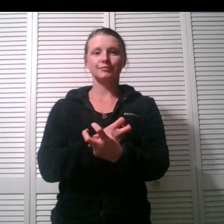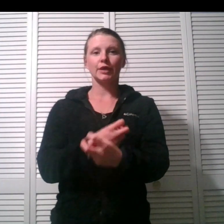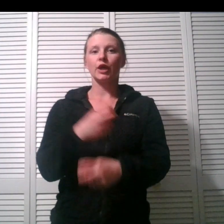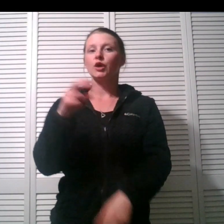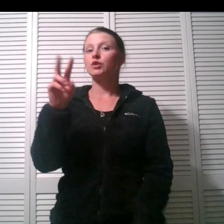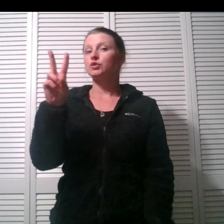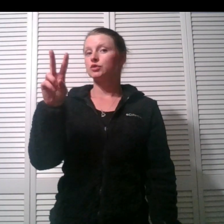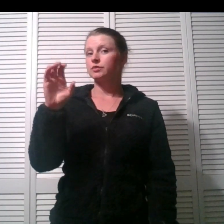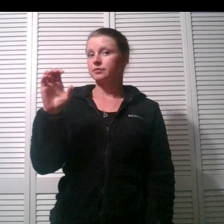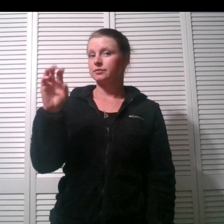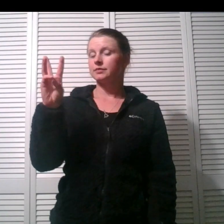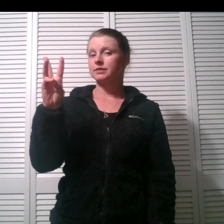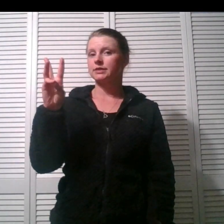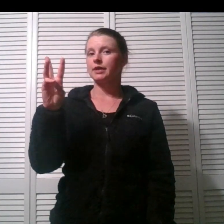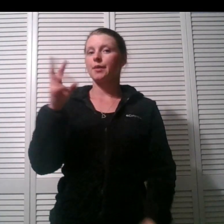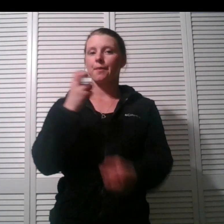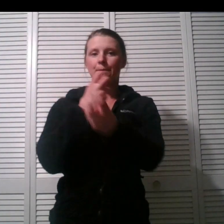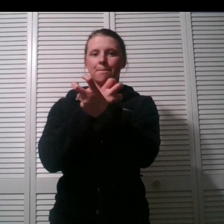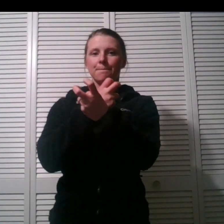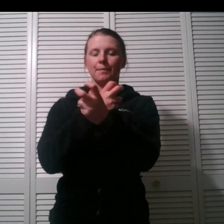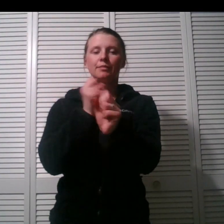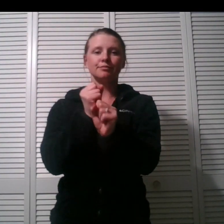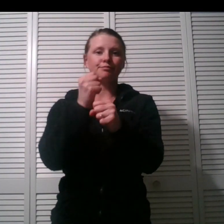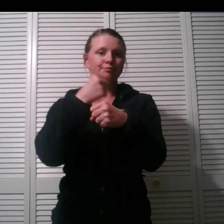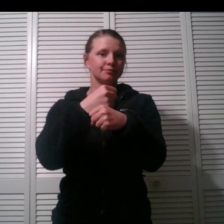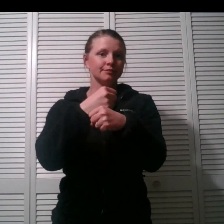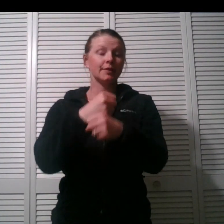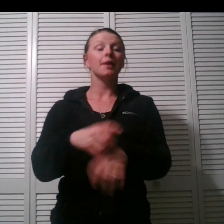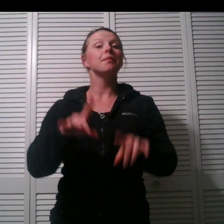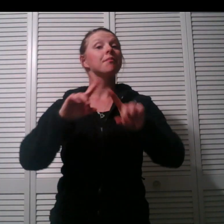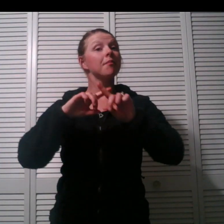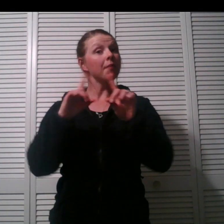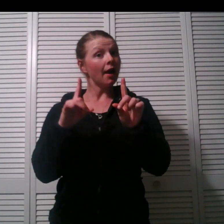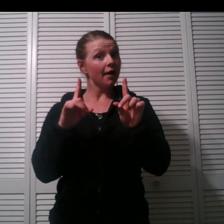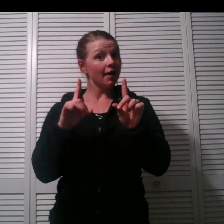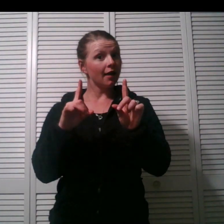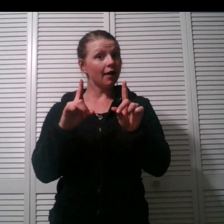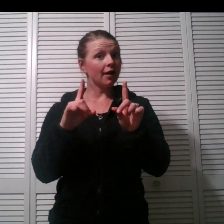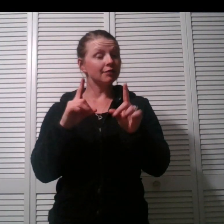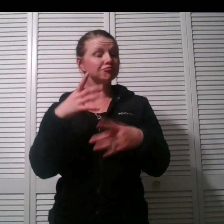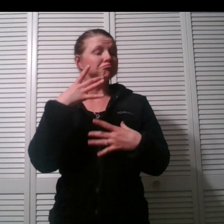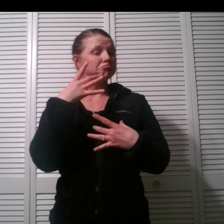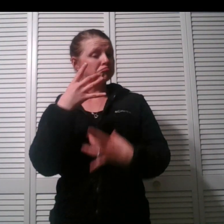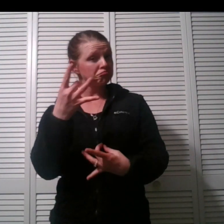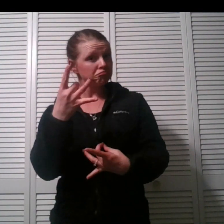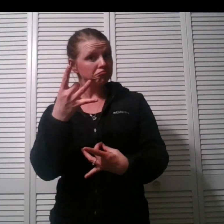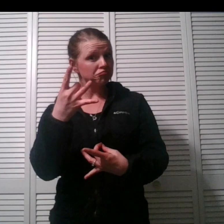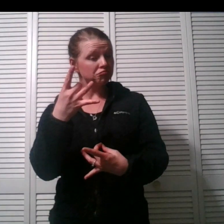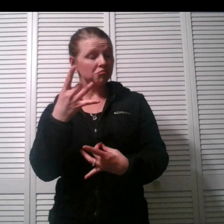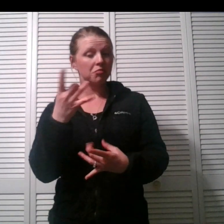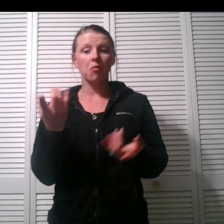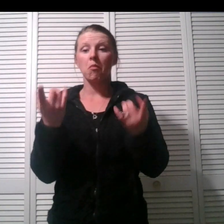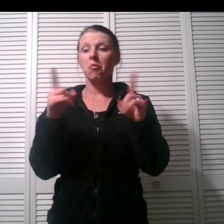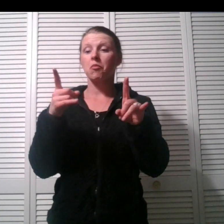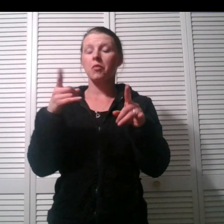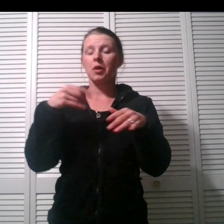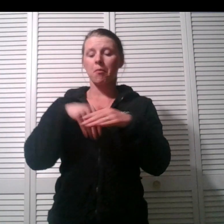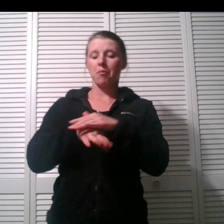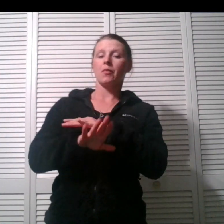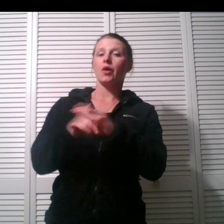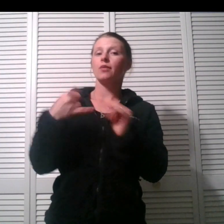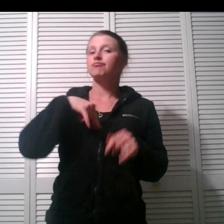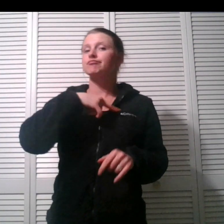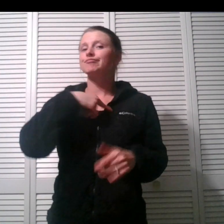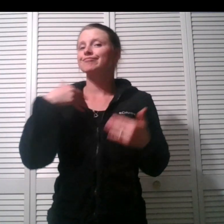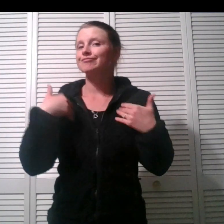is interesting to note that when we are born, we actually have 300 bones. How